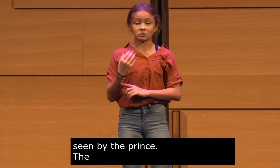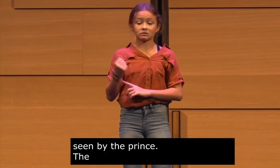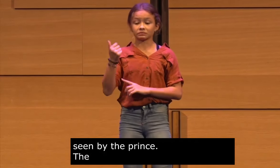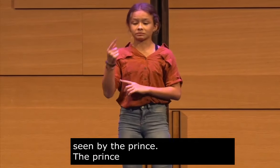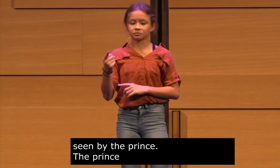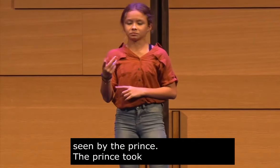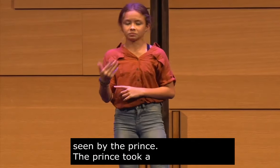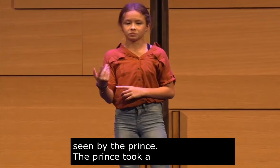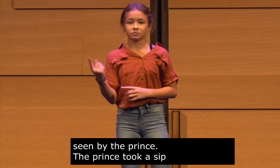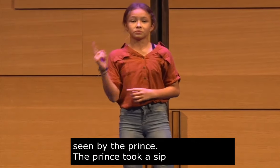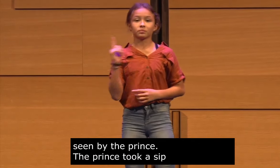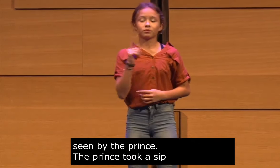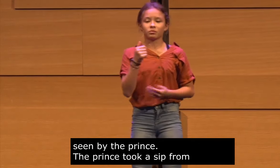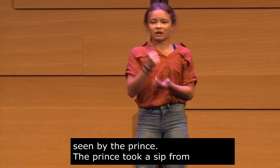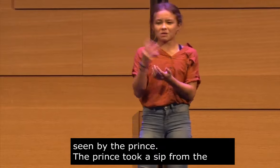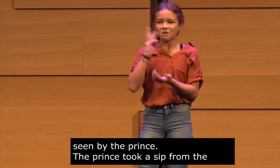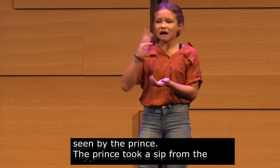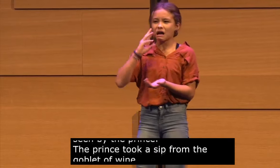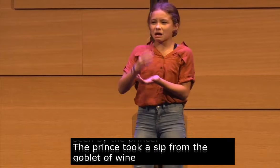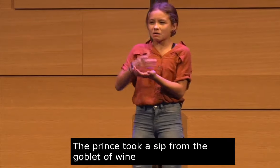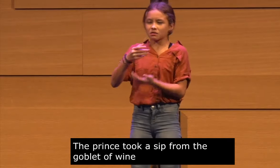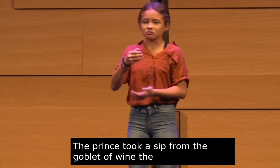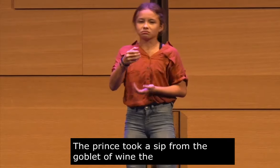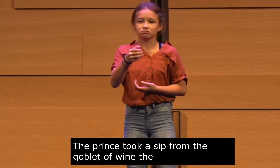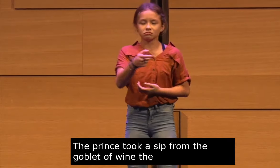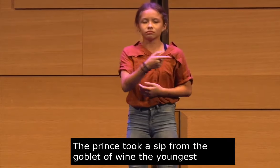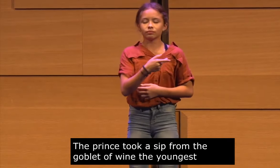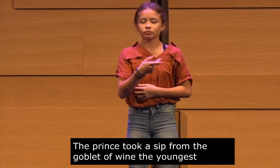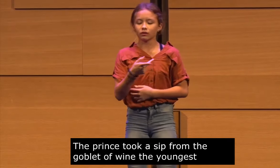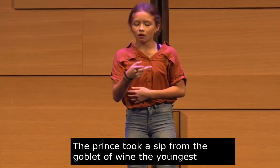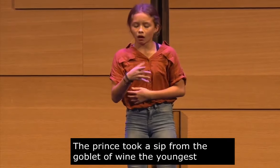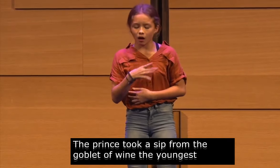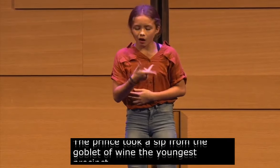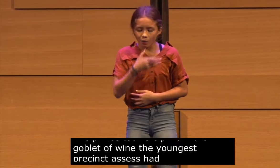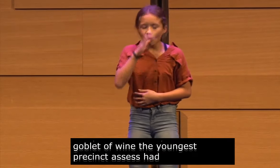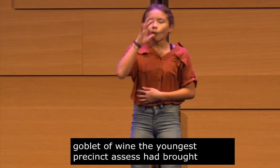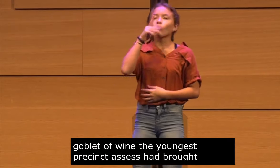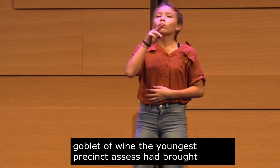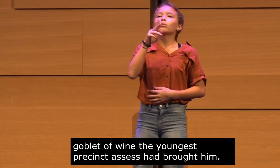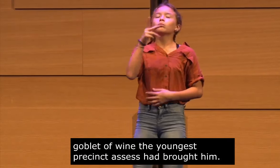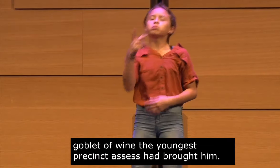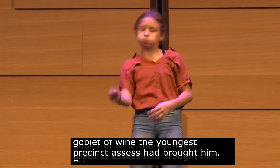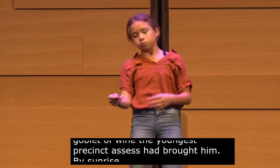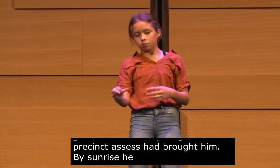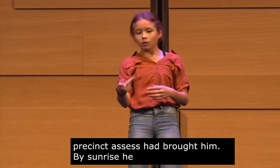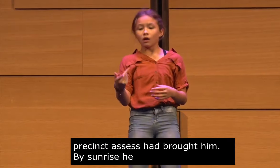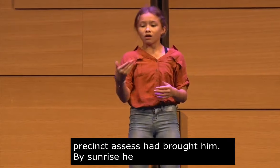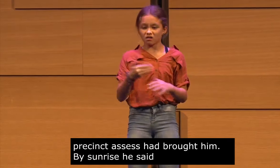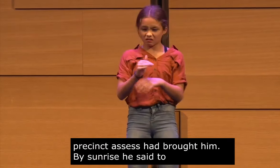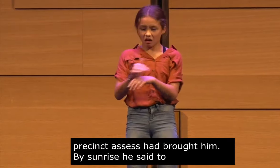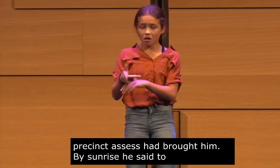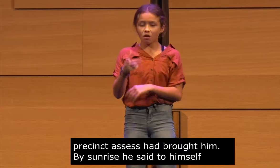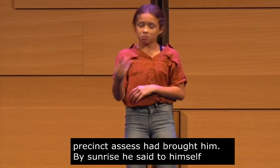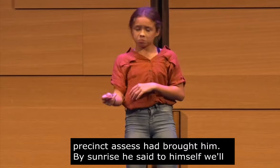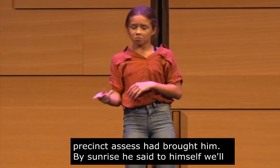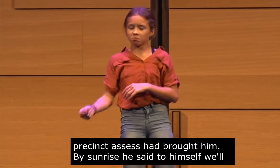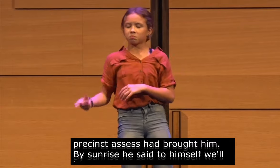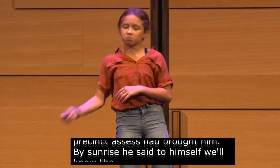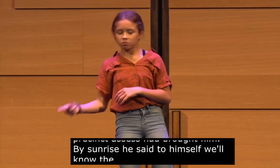The prince took a sip from the goblet of wine the youngest princess had brought him. By sunrise, he said to himself, I will know the secret and shall choose